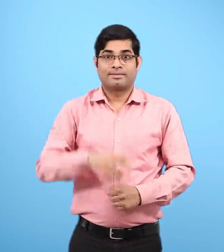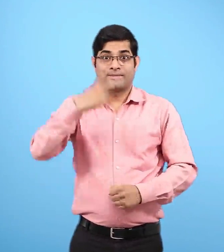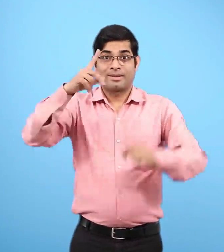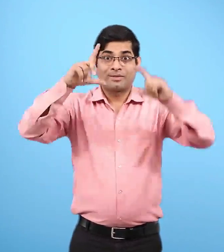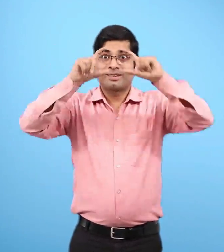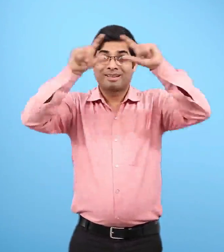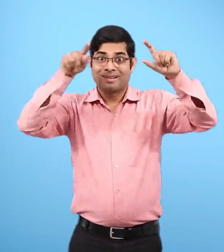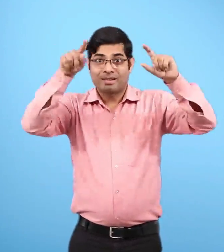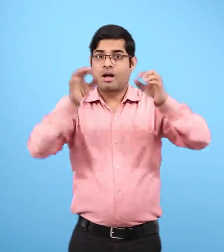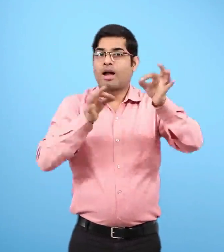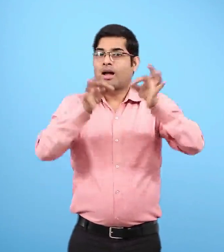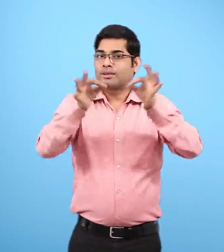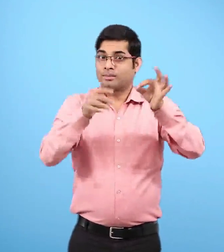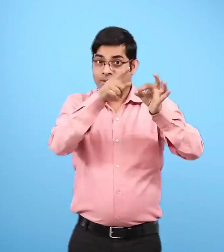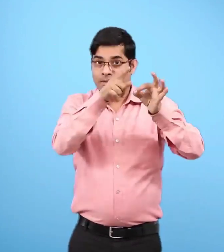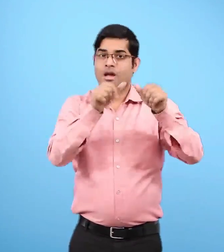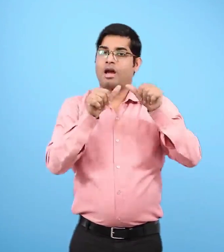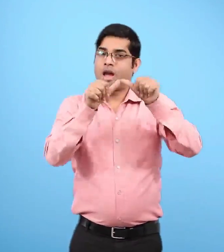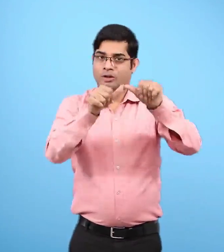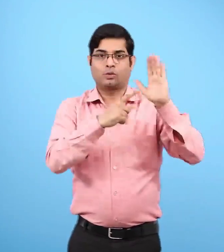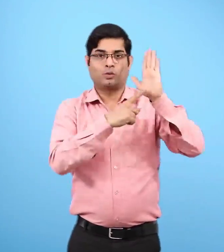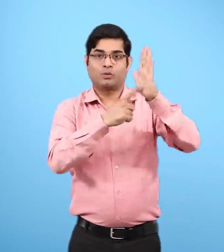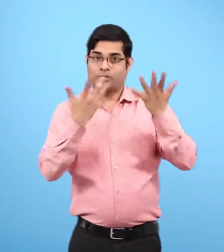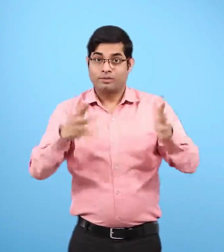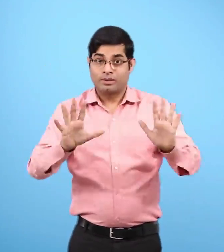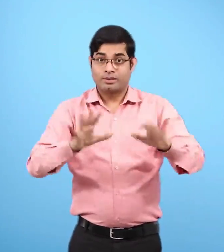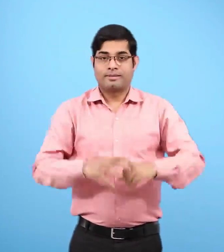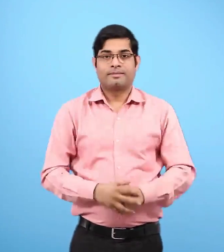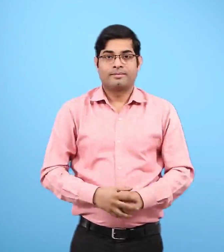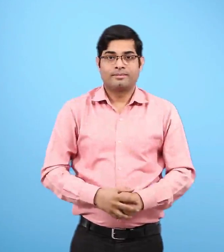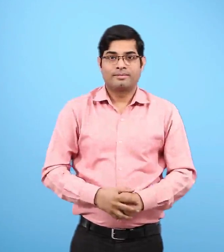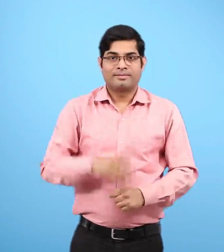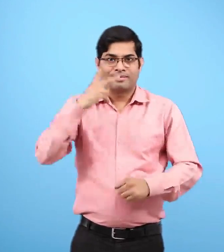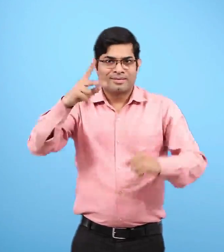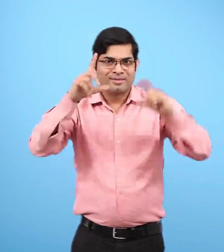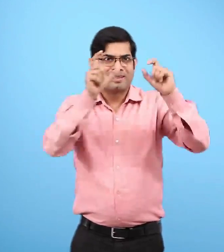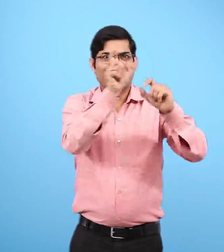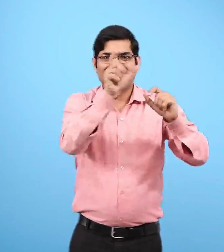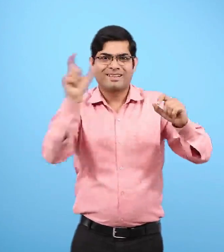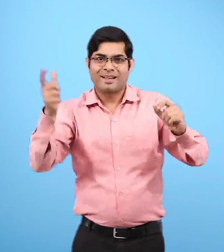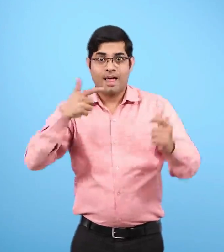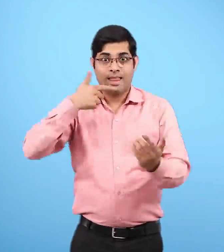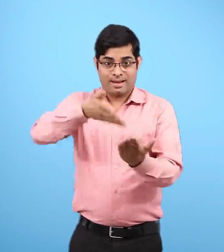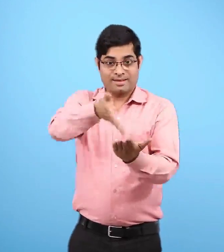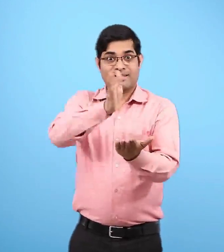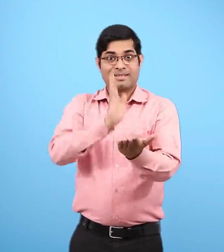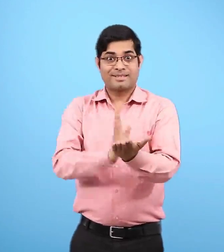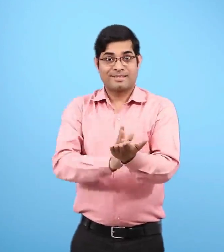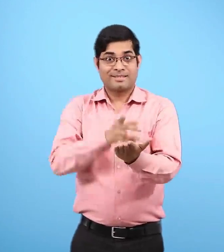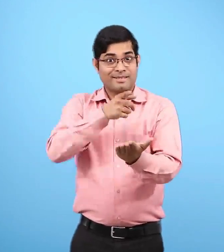picture. Part 1 is solved as an example. Part 1 picture shows